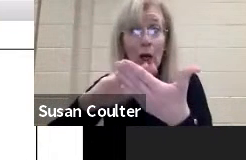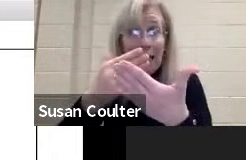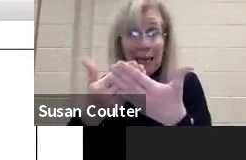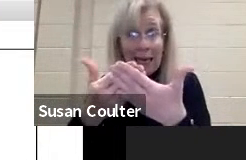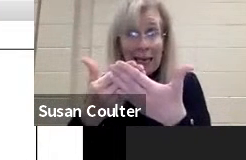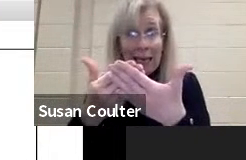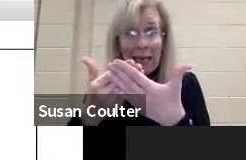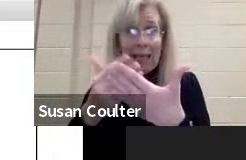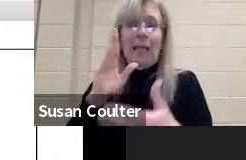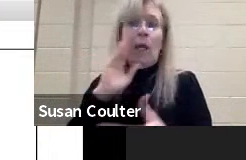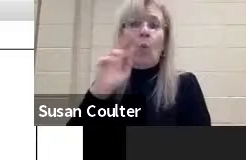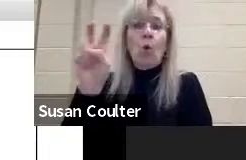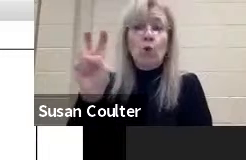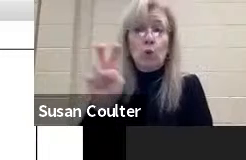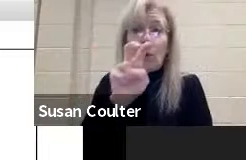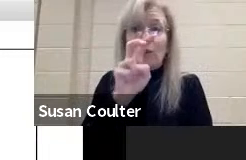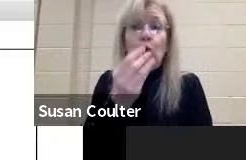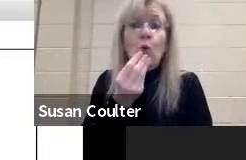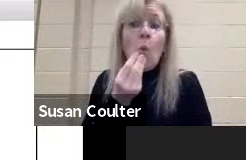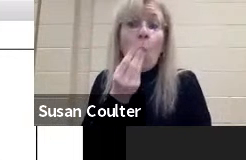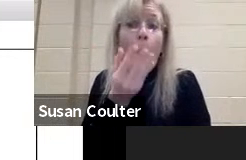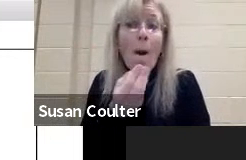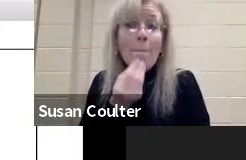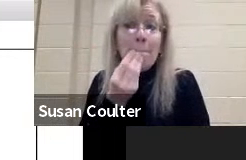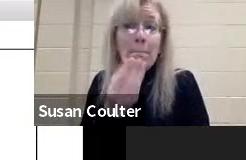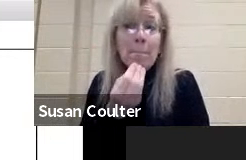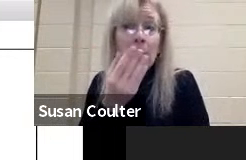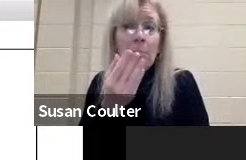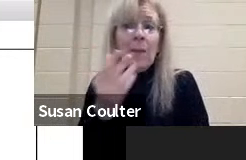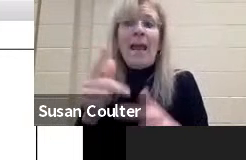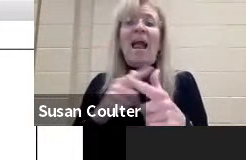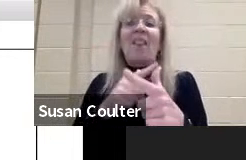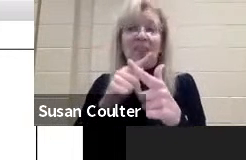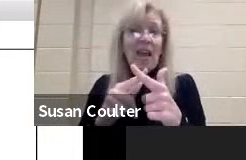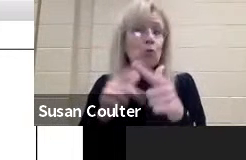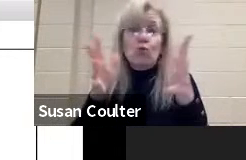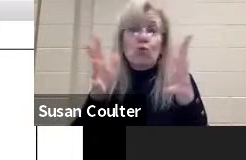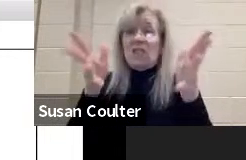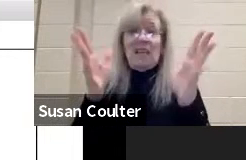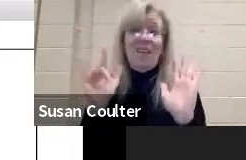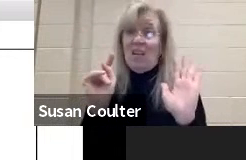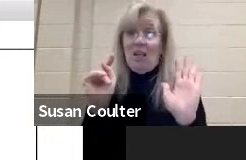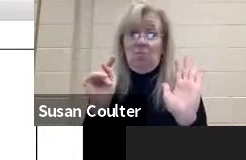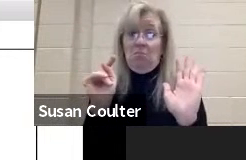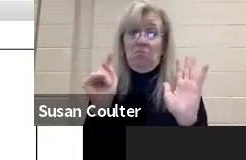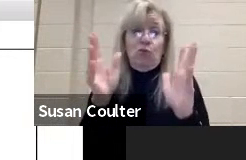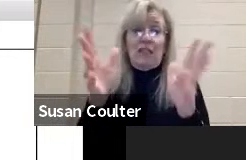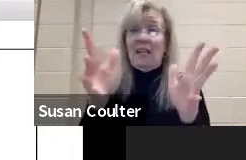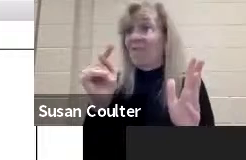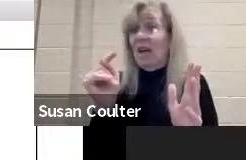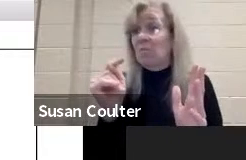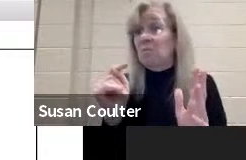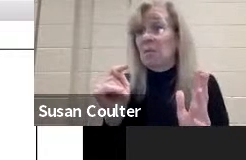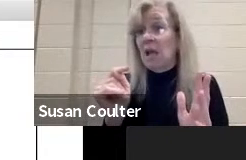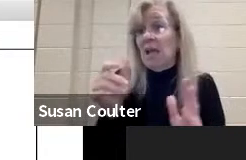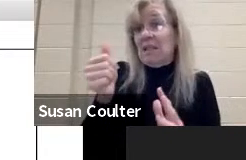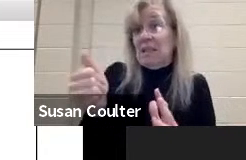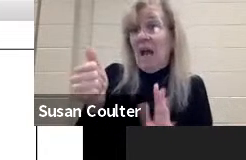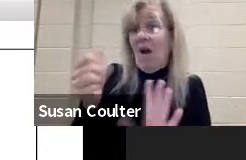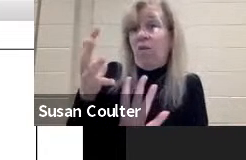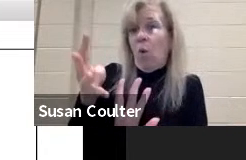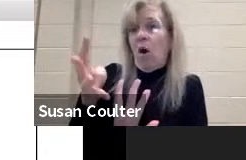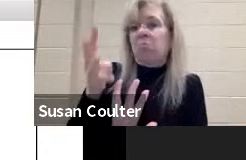finish cooking. It will switch to warm, and then you just leave it. Just leave it.